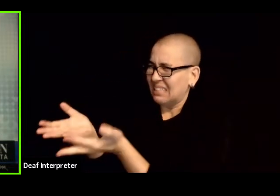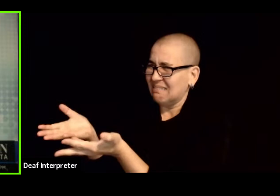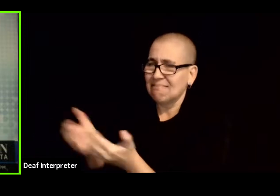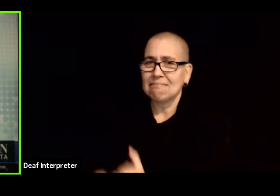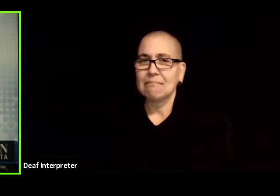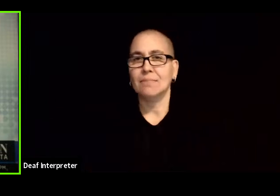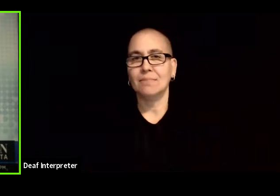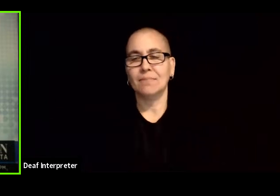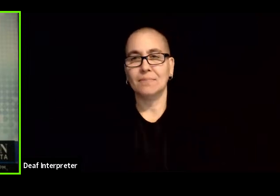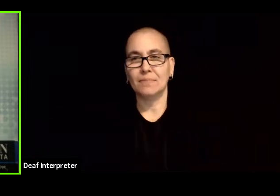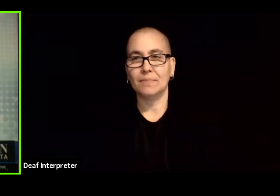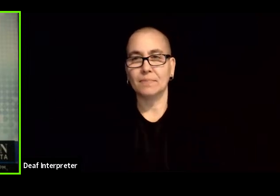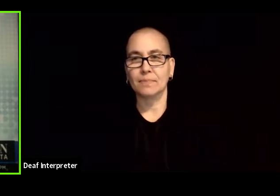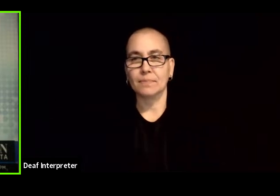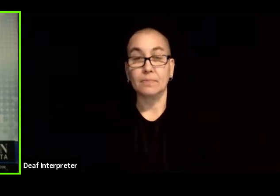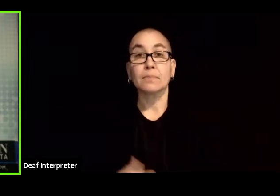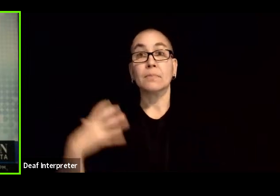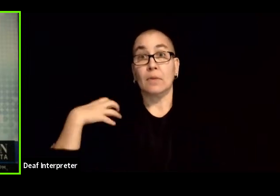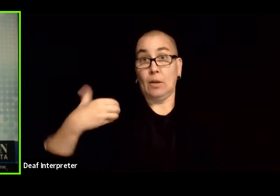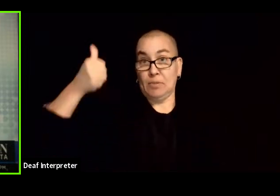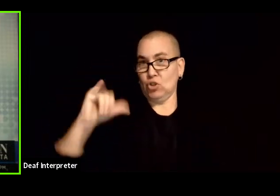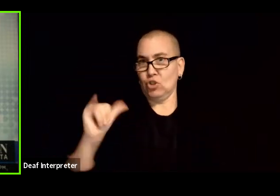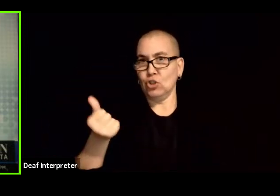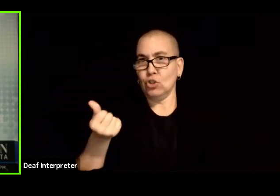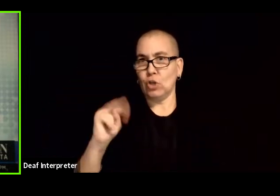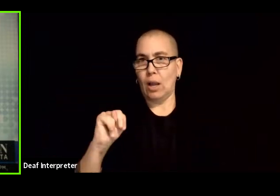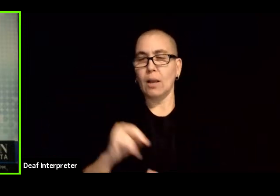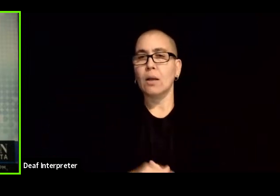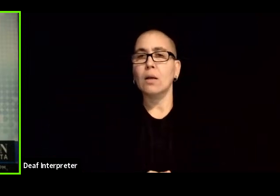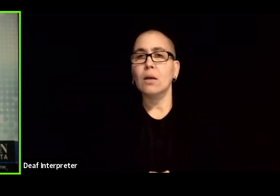to know about that other dashboard data?